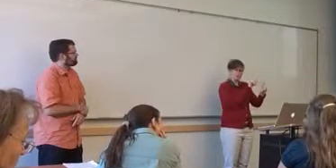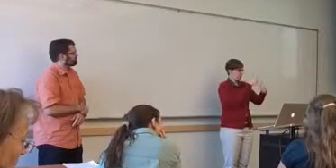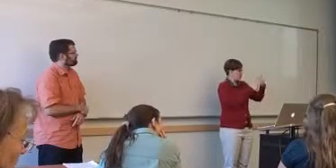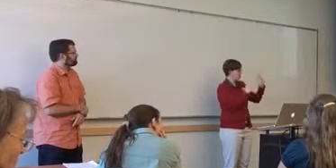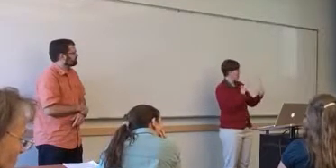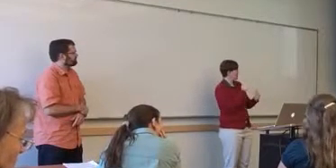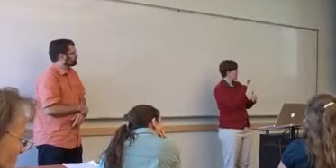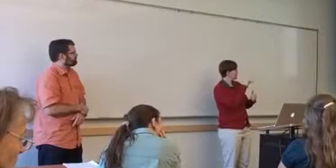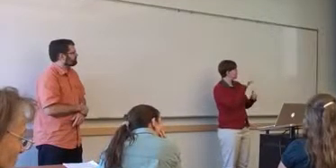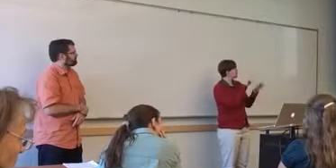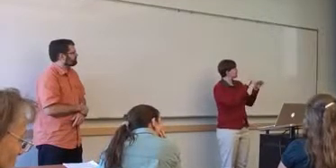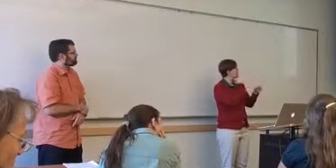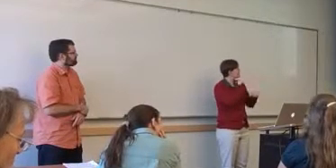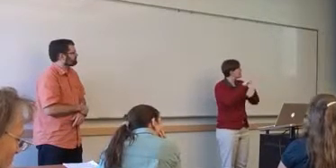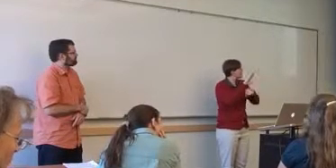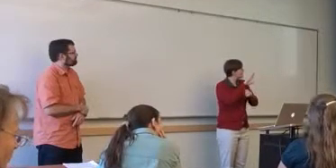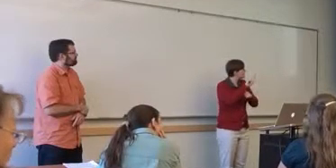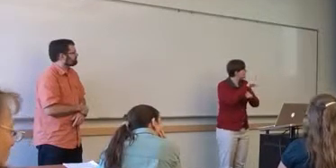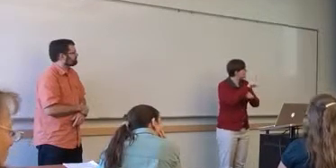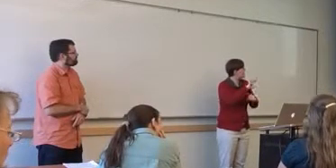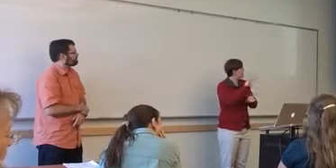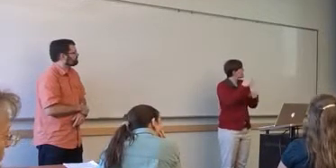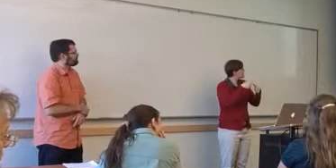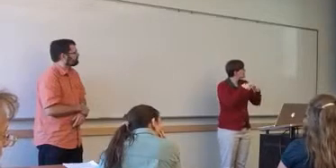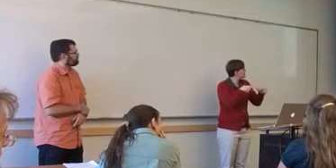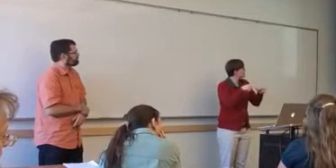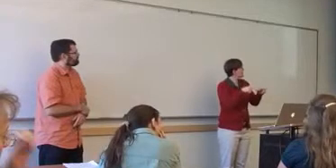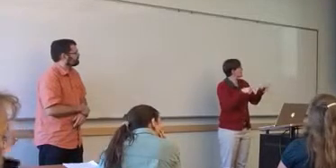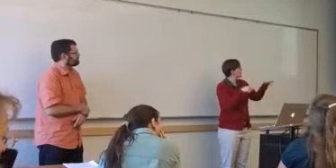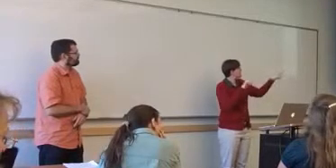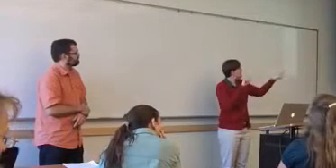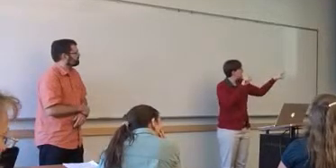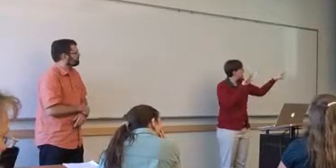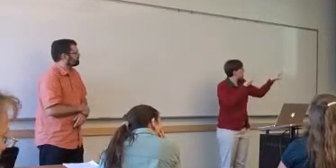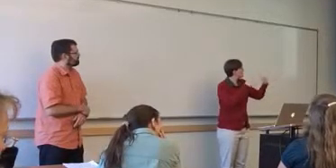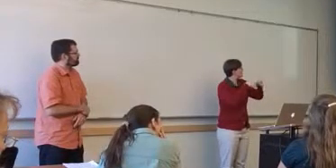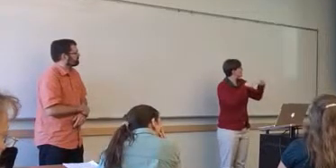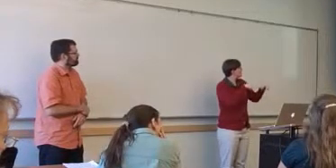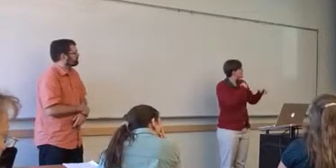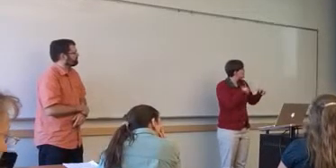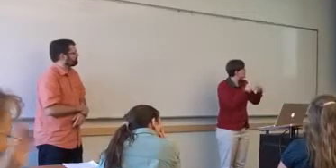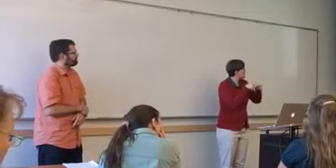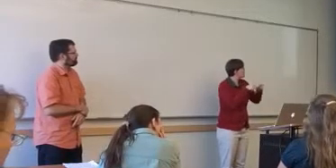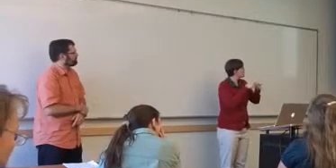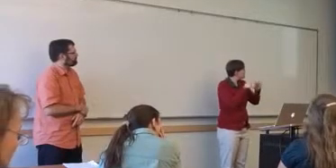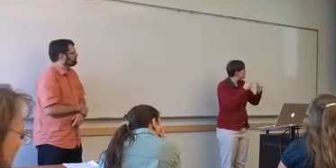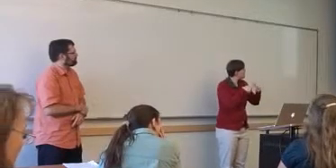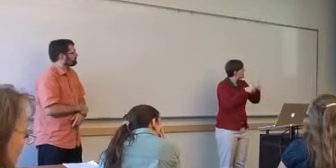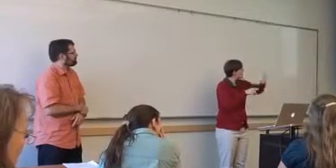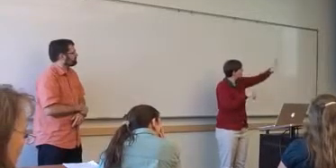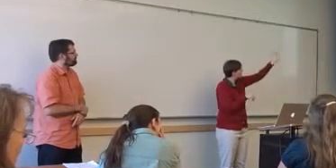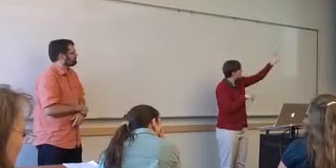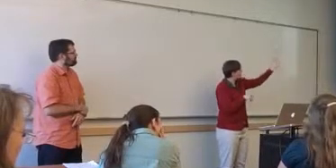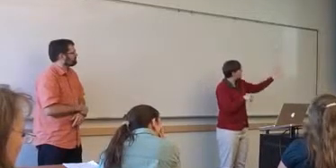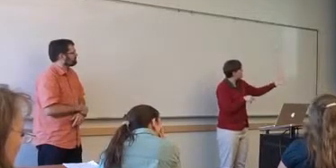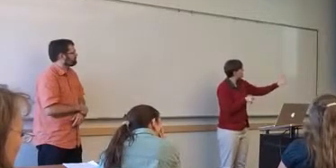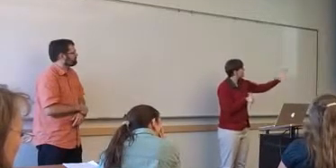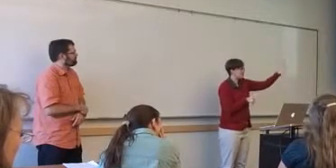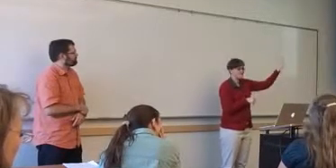the French, but it's kind of a sister to it. And then under that is BSL, Arab Sign Language, Chinese, Japanese,